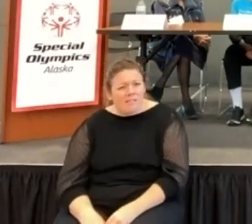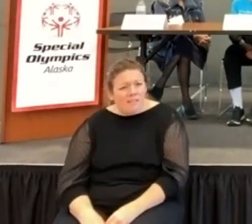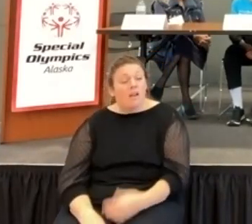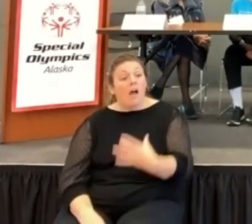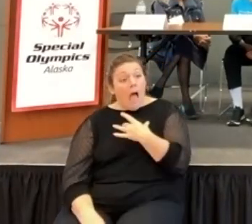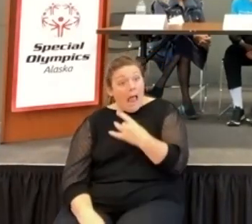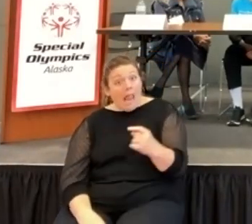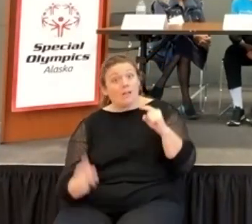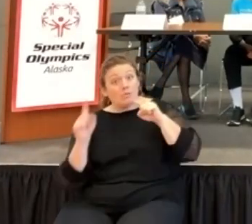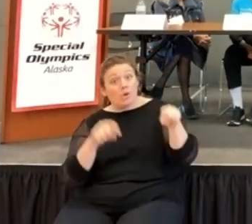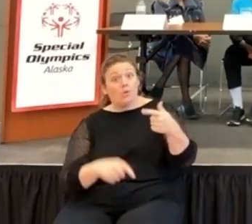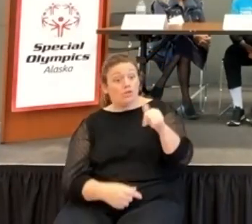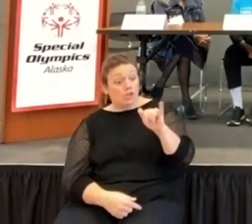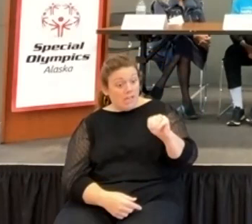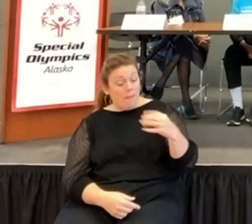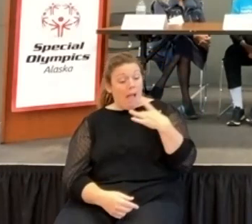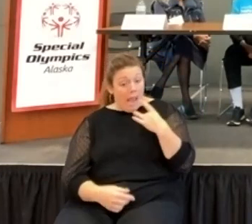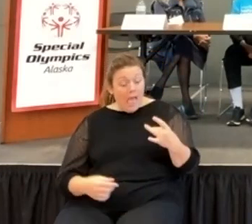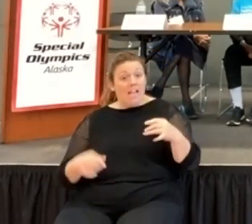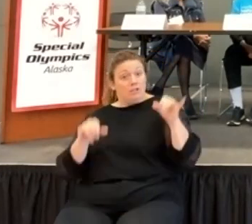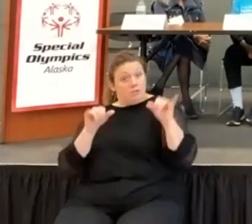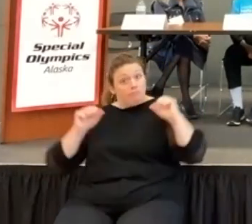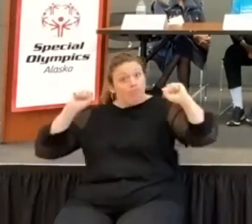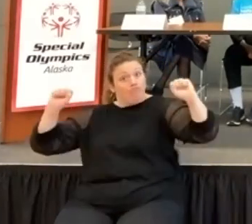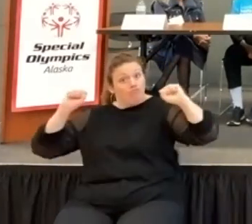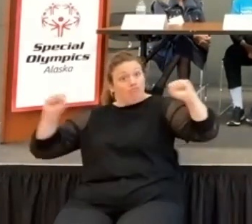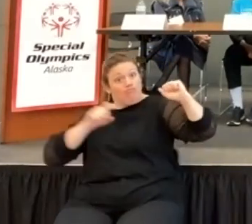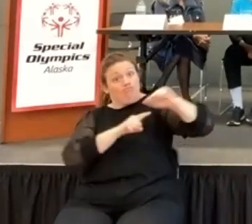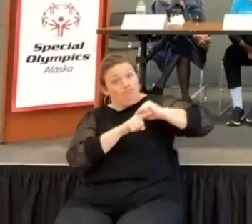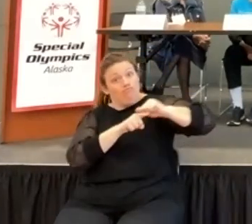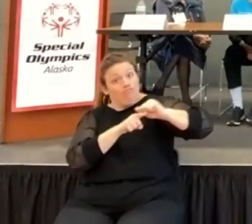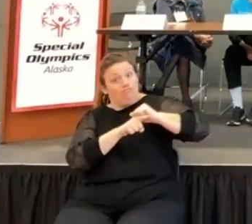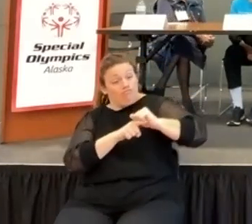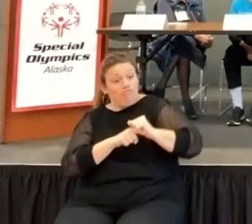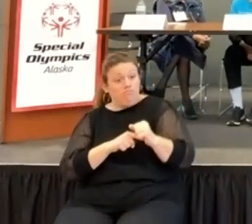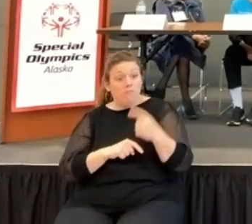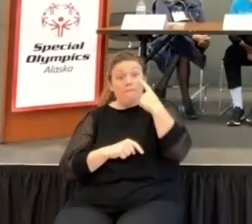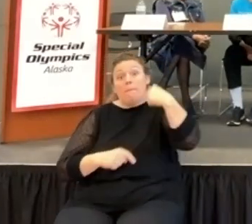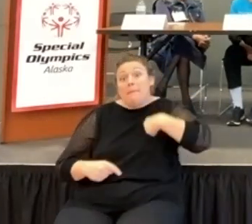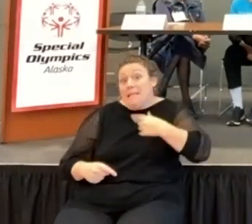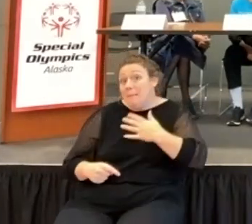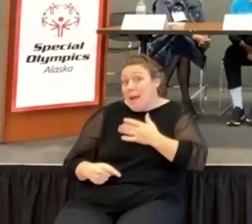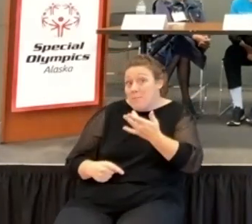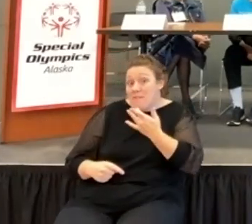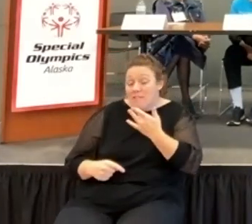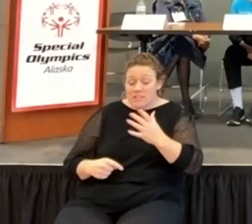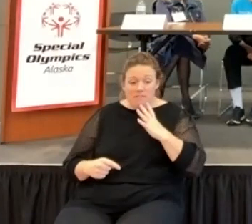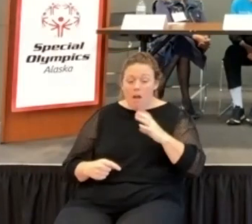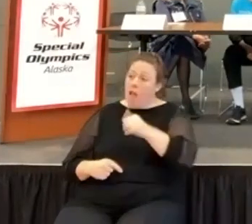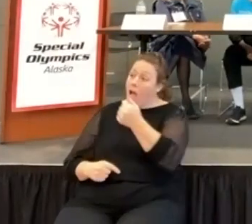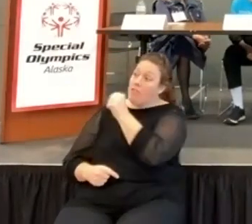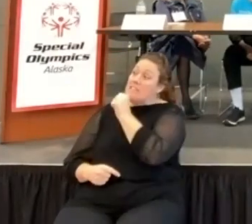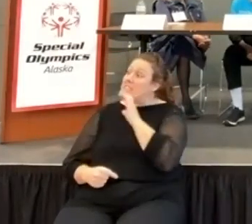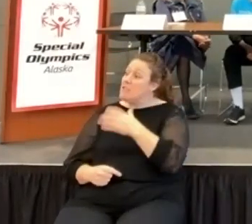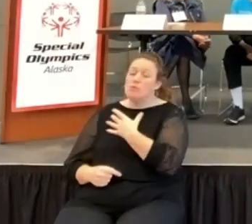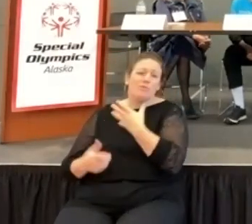and stay pretty fit. And I know a lot of seniors don't like to get out and walk. That's okay if they don't like to get out and walk, but I